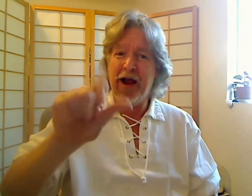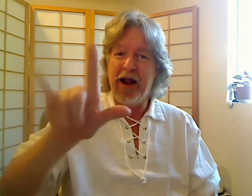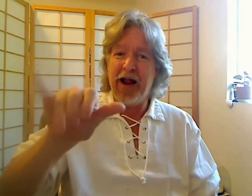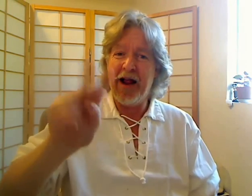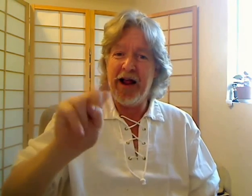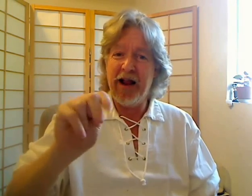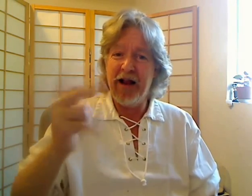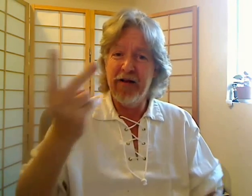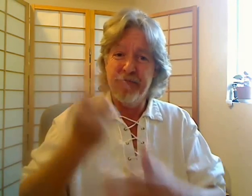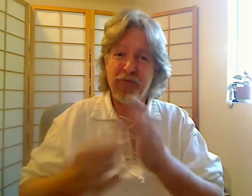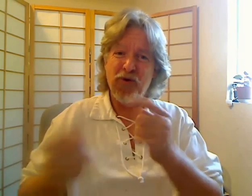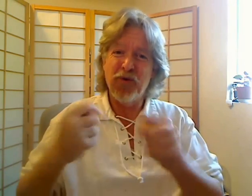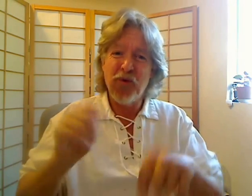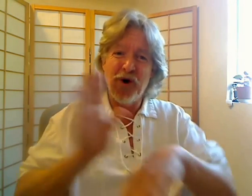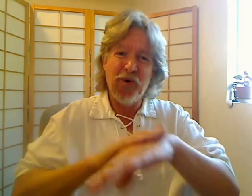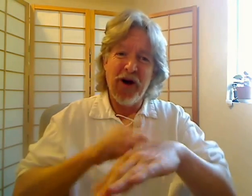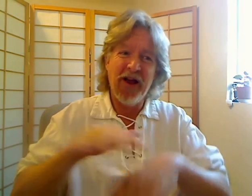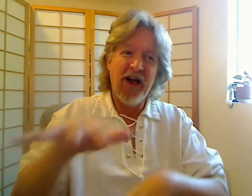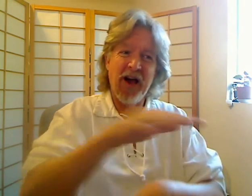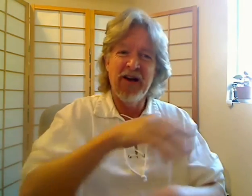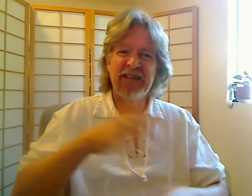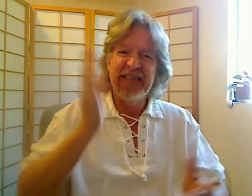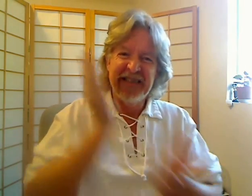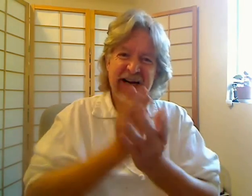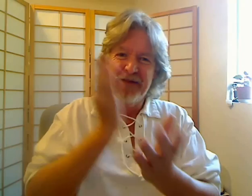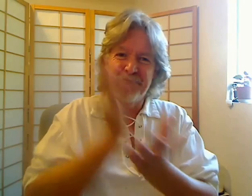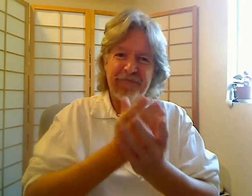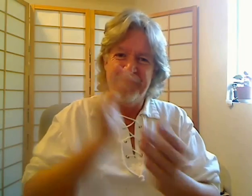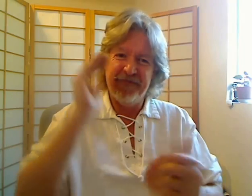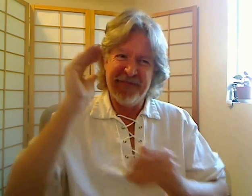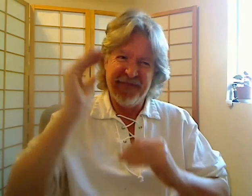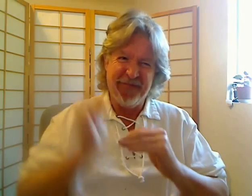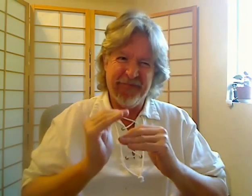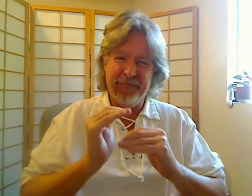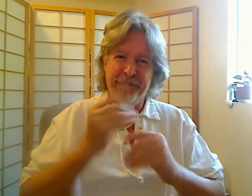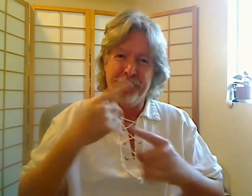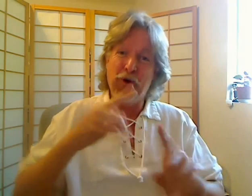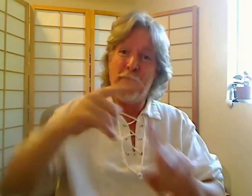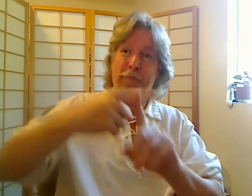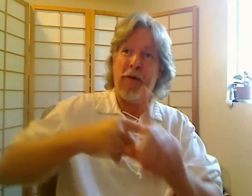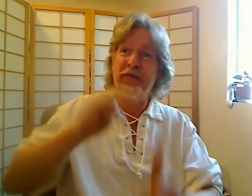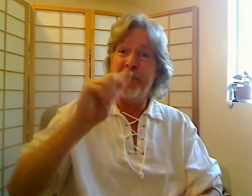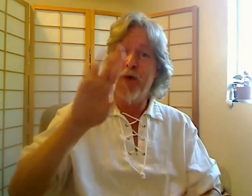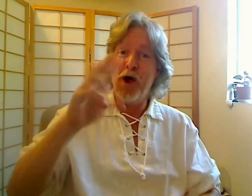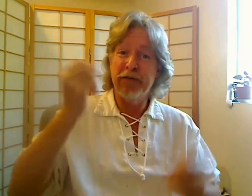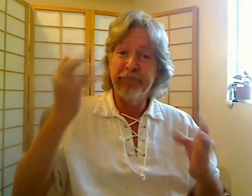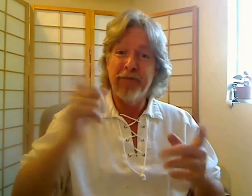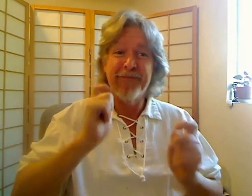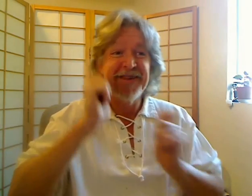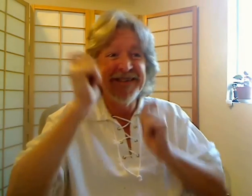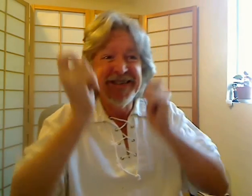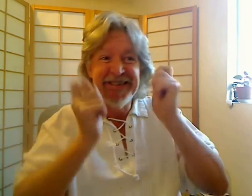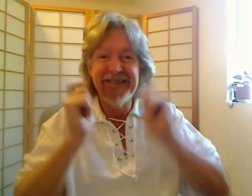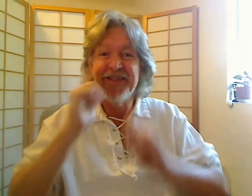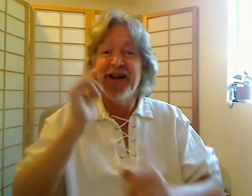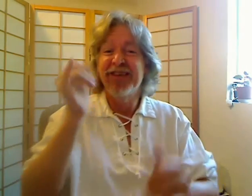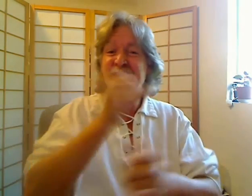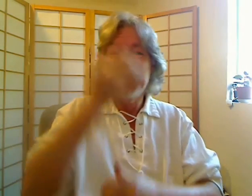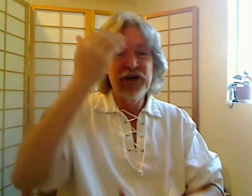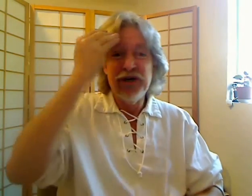monster. DB, them chicos is monsters. Little John, that nigga's a monster. Everybody in the clique is well equipped, ready for Pit to take over. Shit, this here is not a